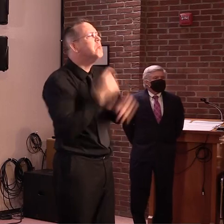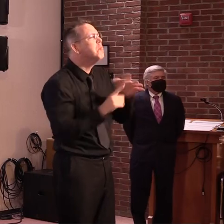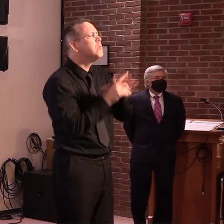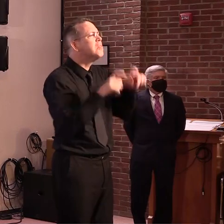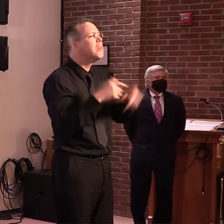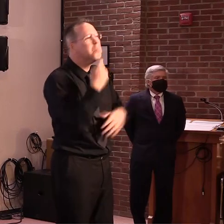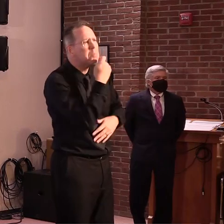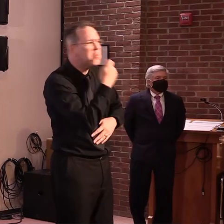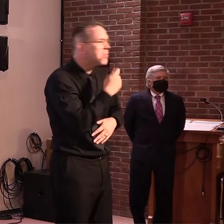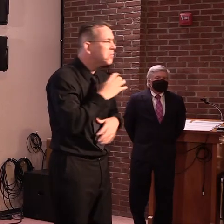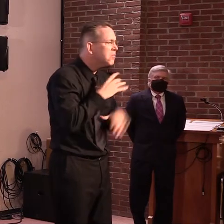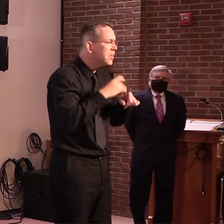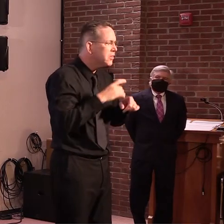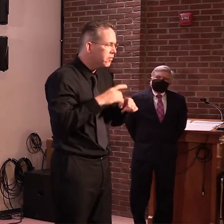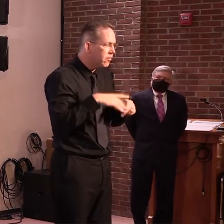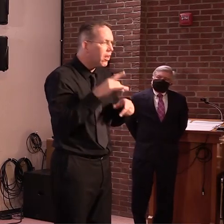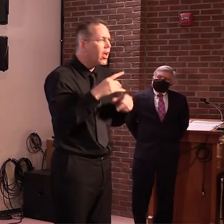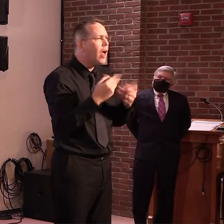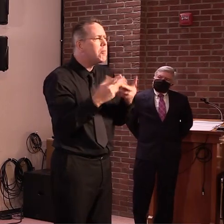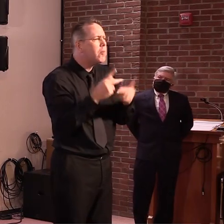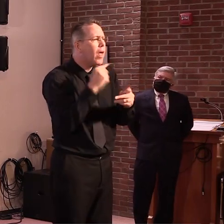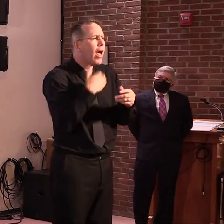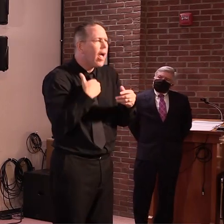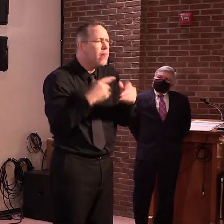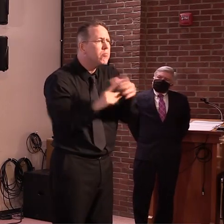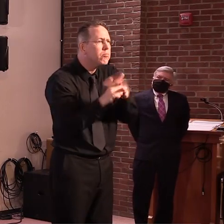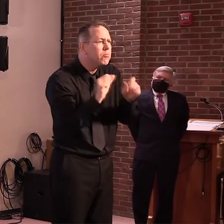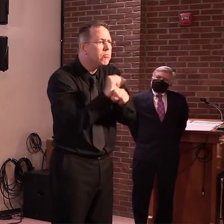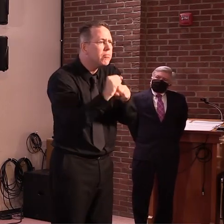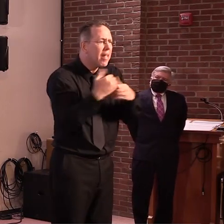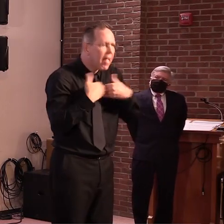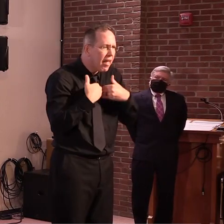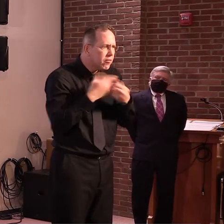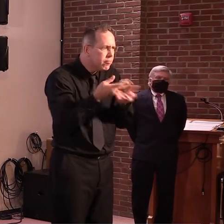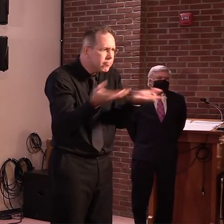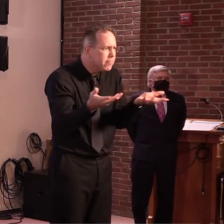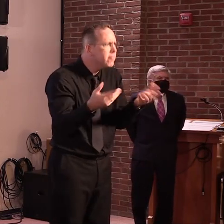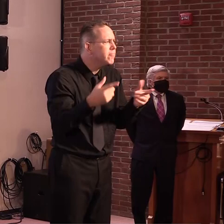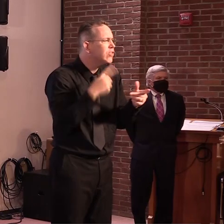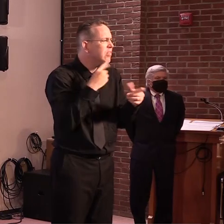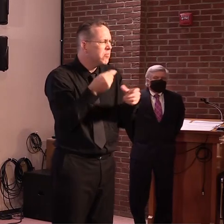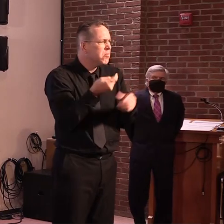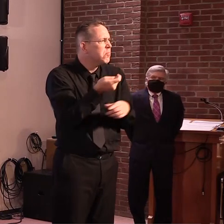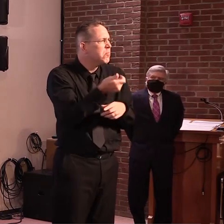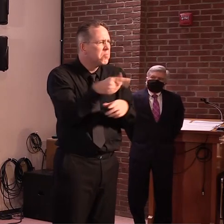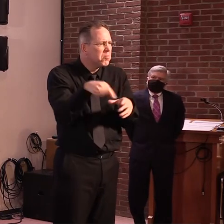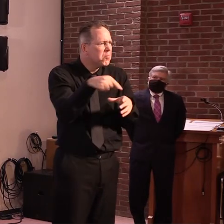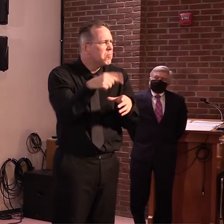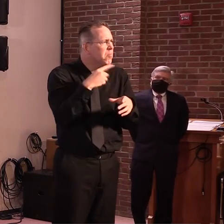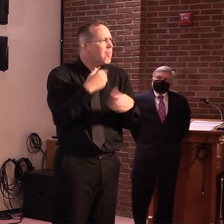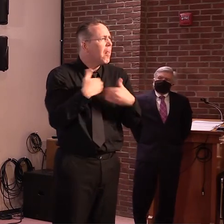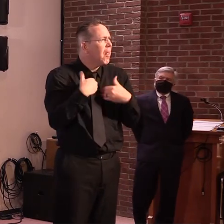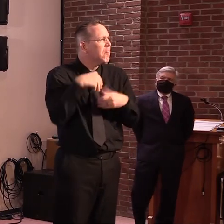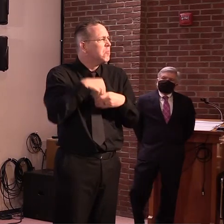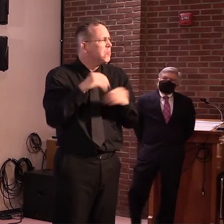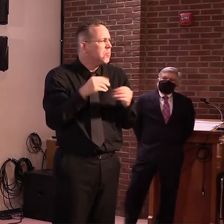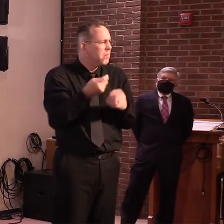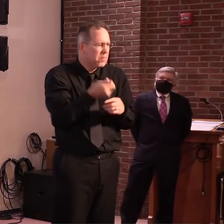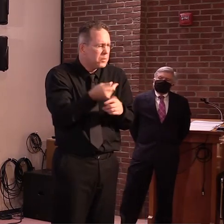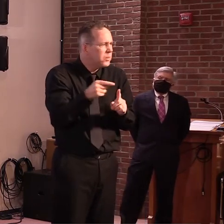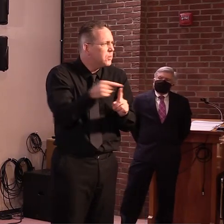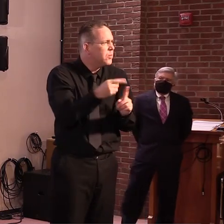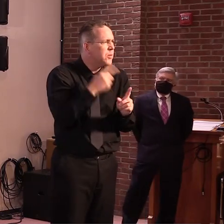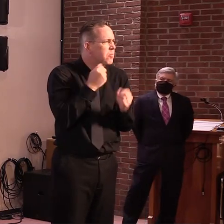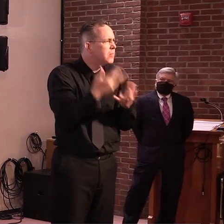0 to 1% range on those tests. So that's, to me, very comforting that the phenomenon of suppression